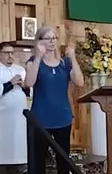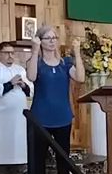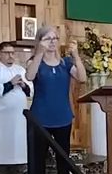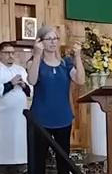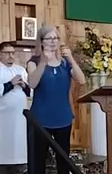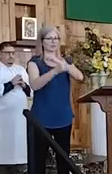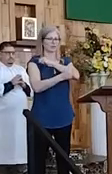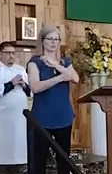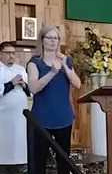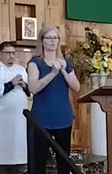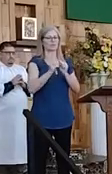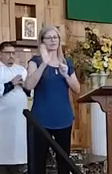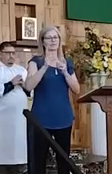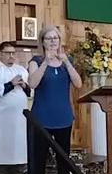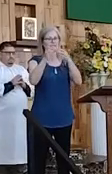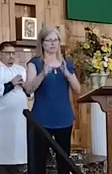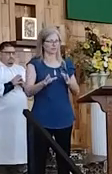his disciples.